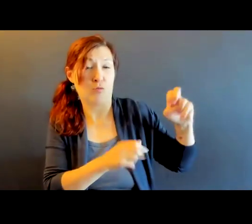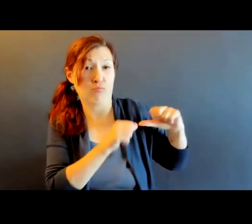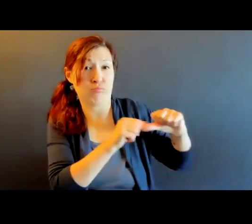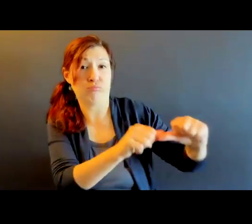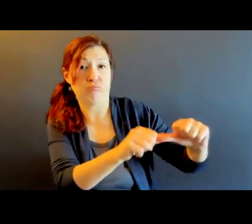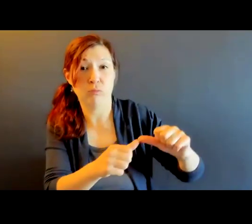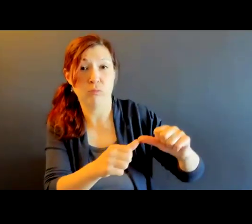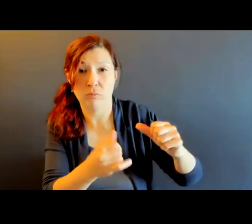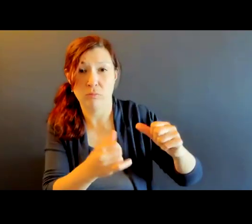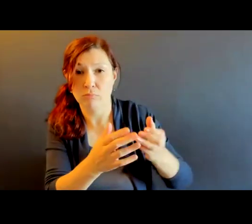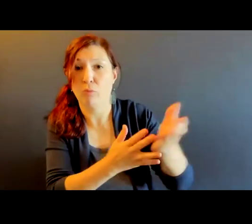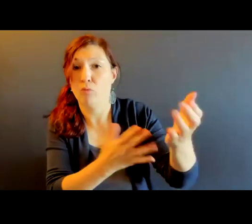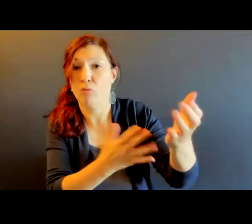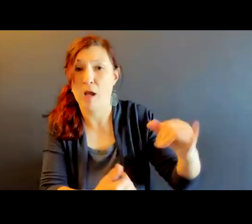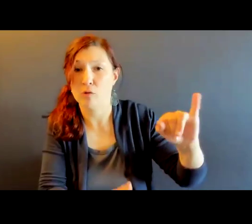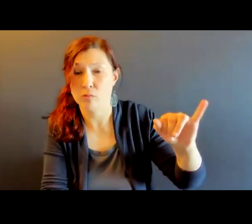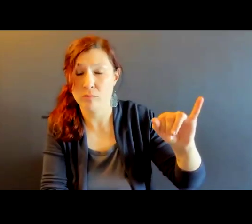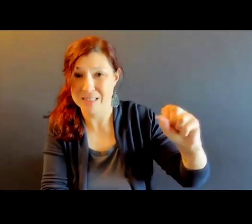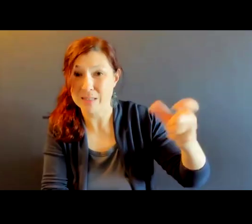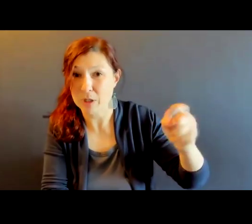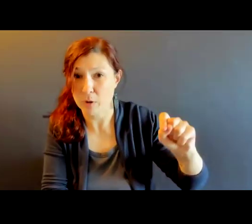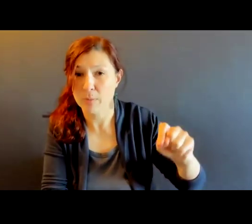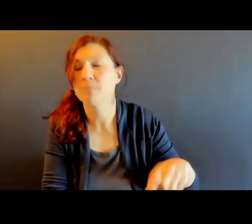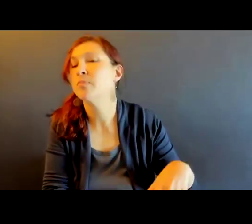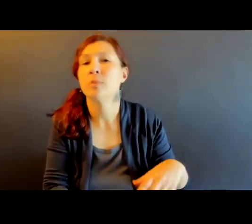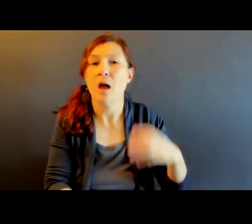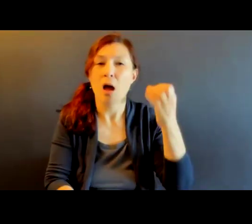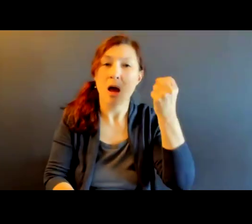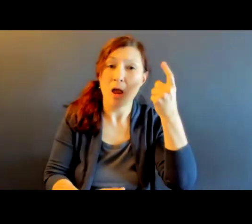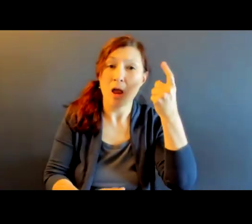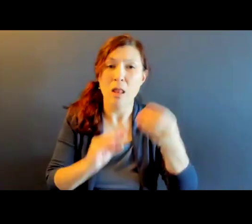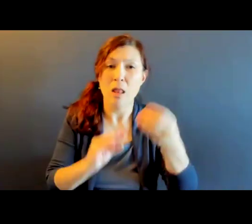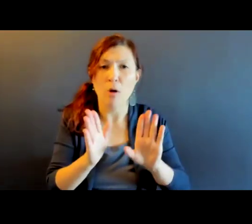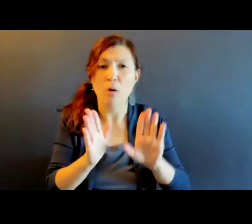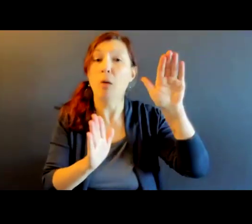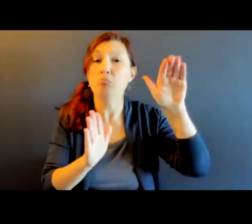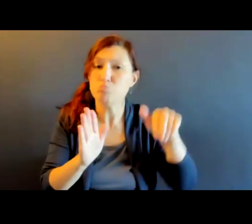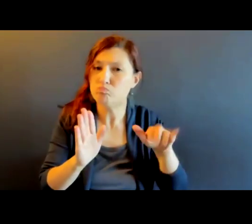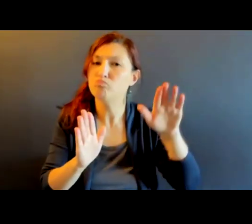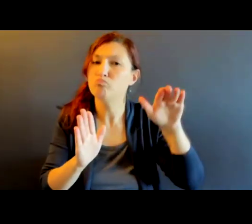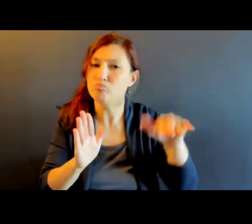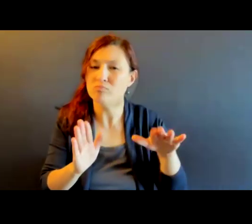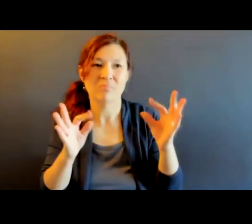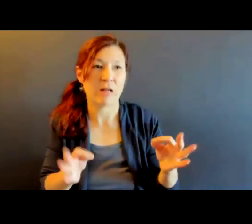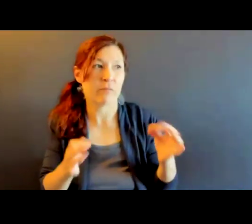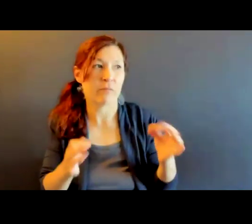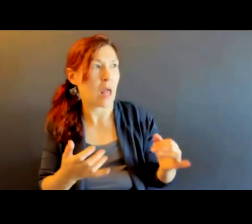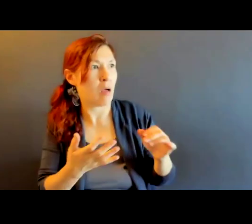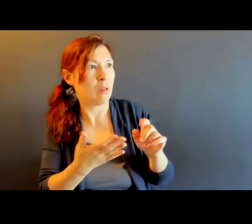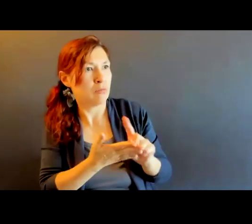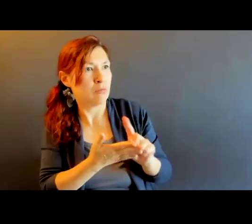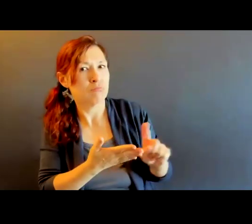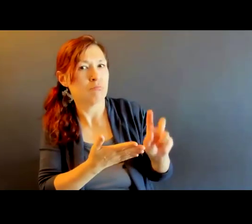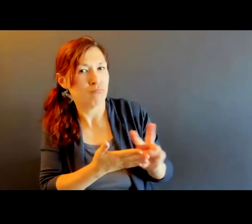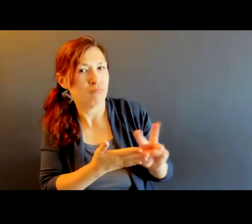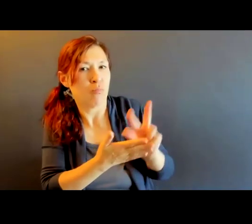volume. But we just want to caution the number shifts and changes, particularly in the first few weeks of school, but I will continue to